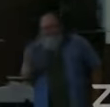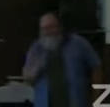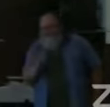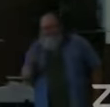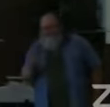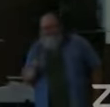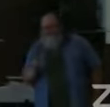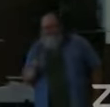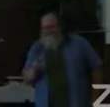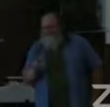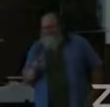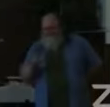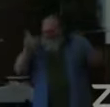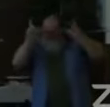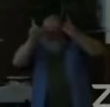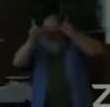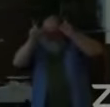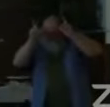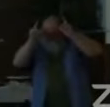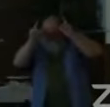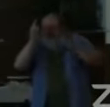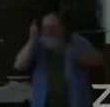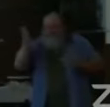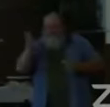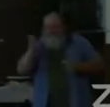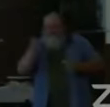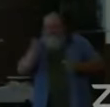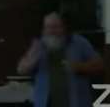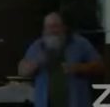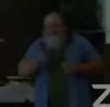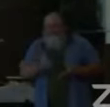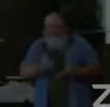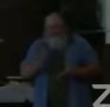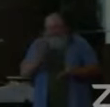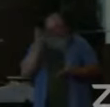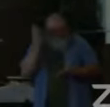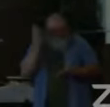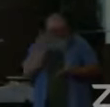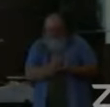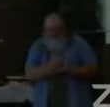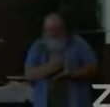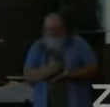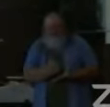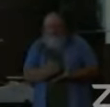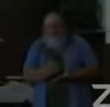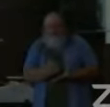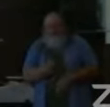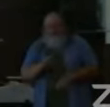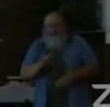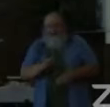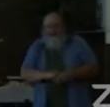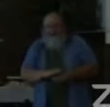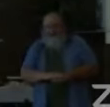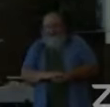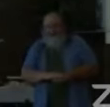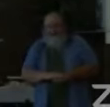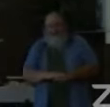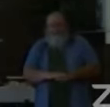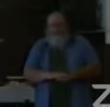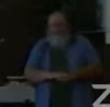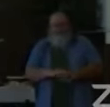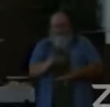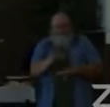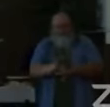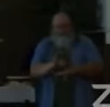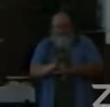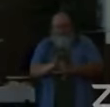stupid. Because now almost every church in America is online. And they weren't a year ago.